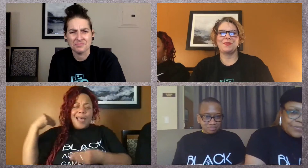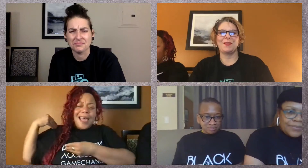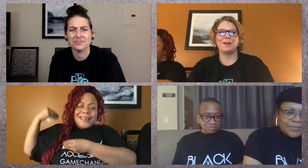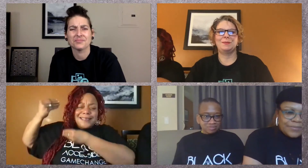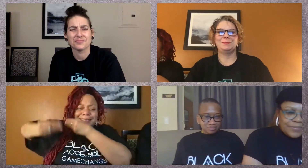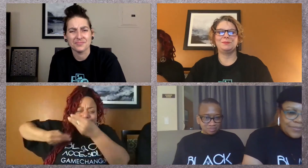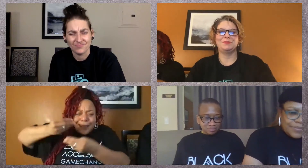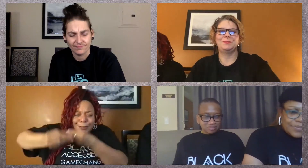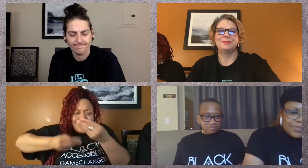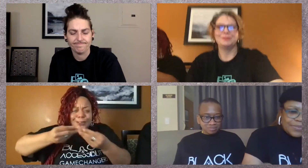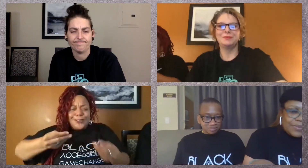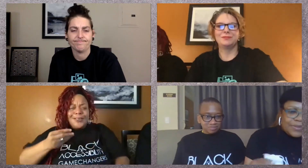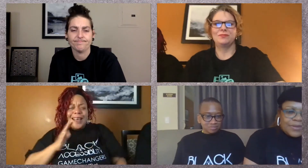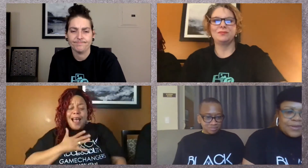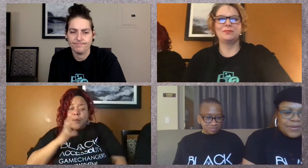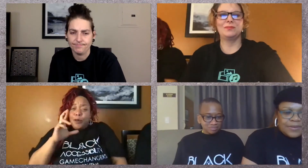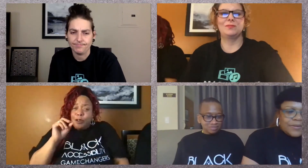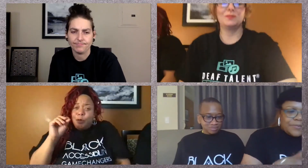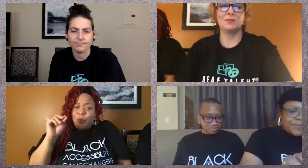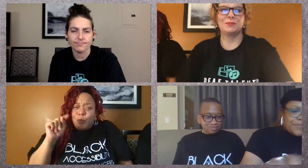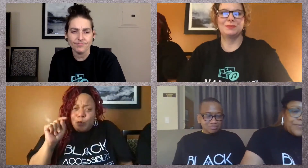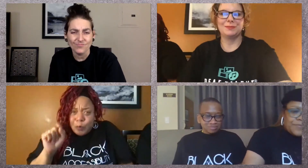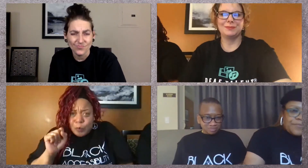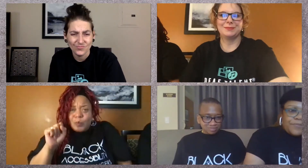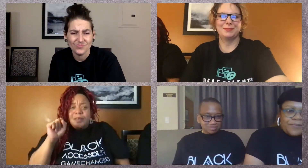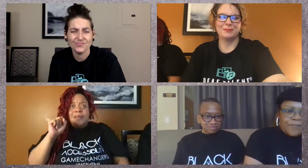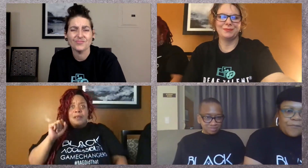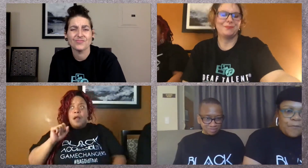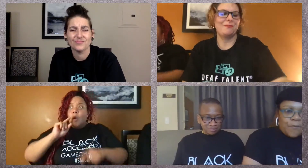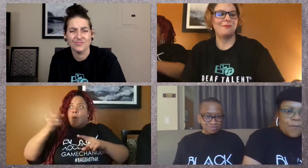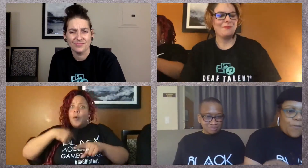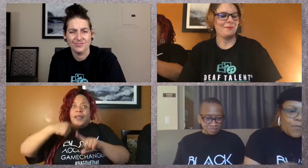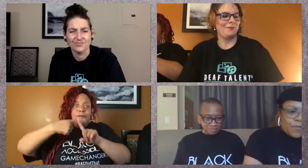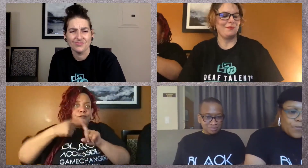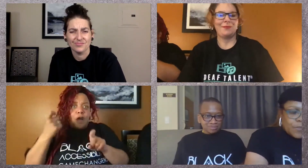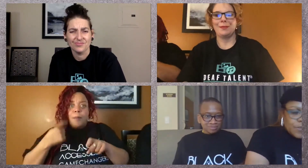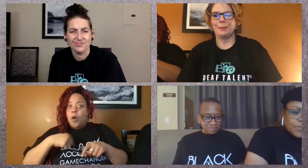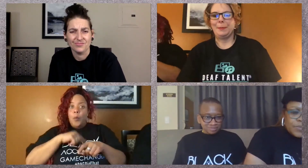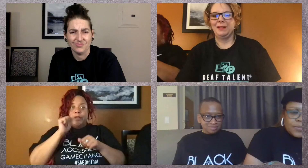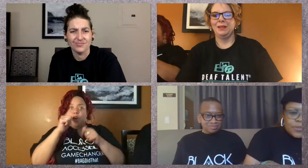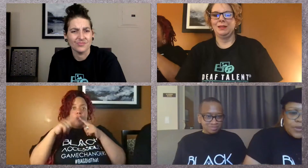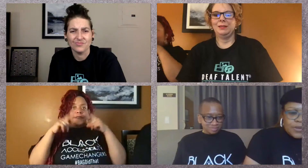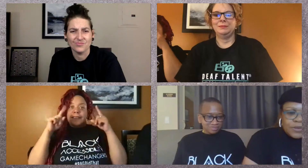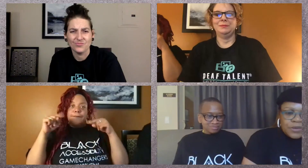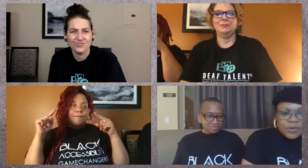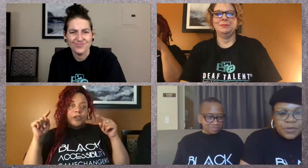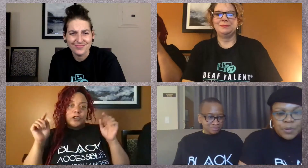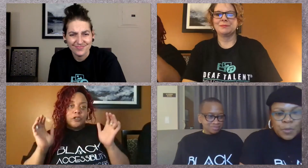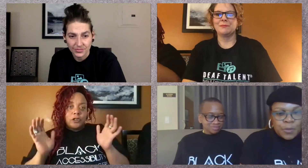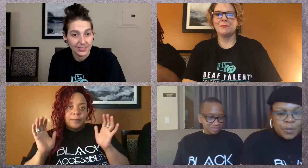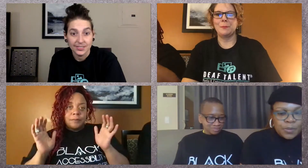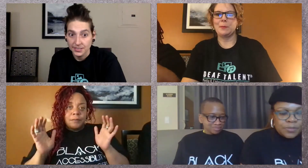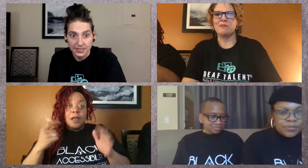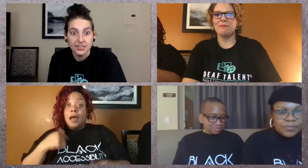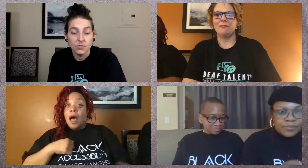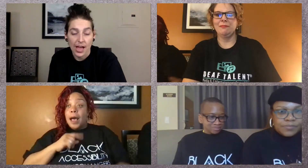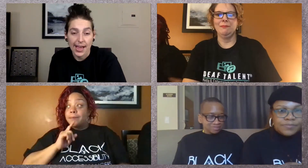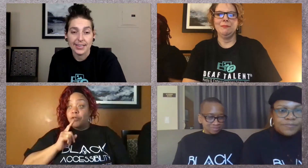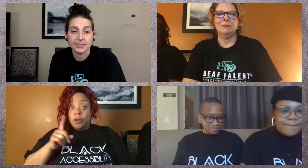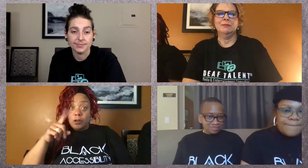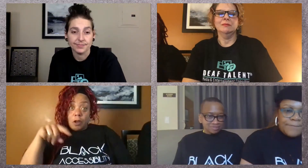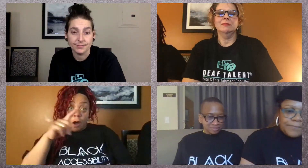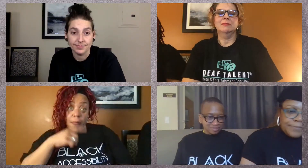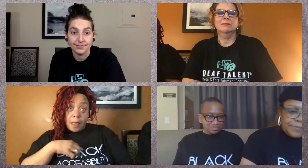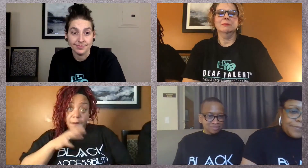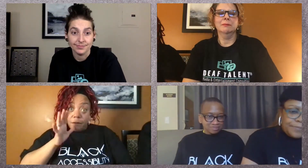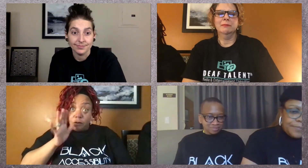I'm thinking about 400 years of history and our roots, where we're from, so